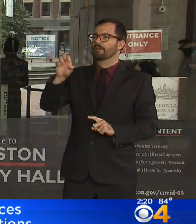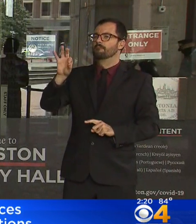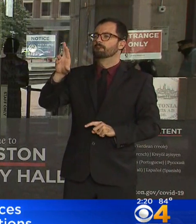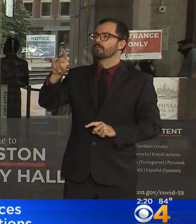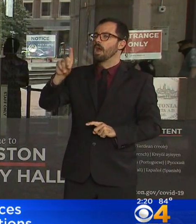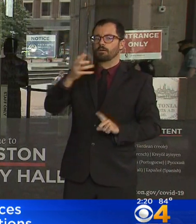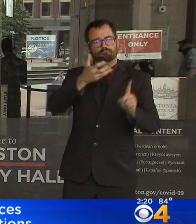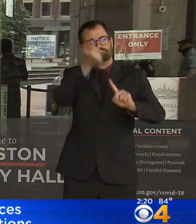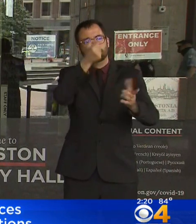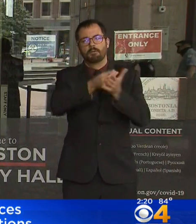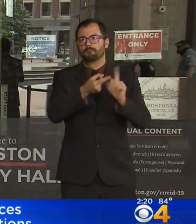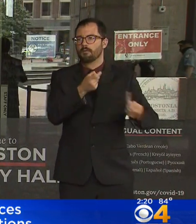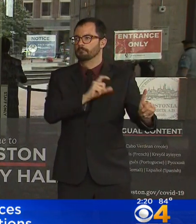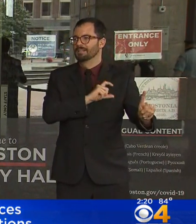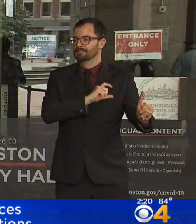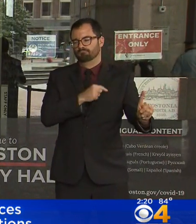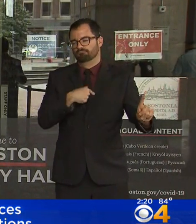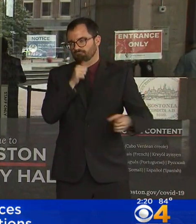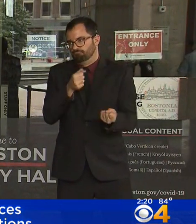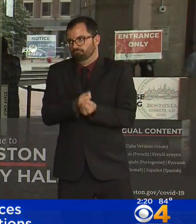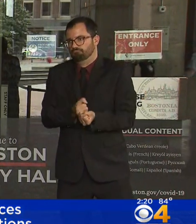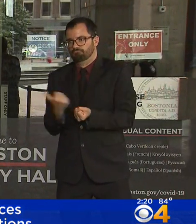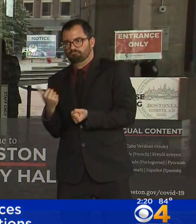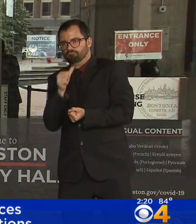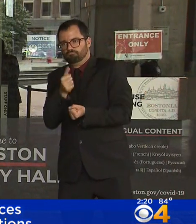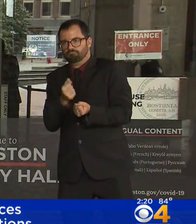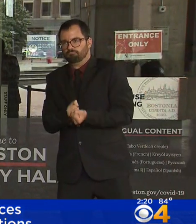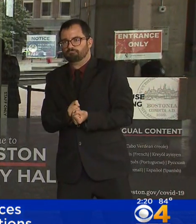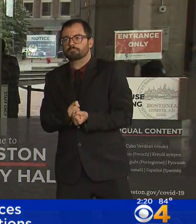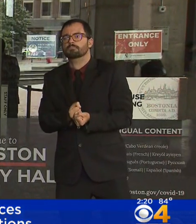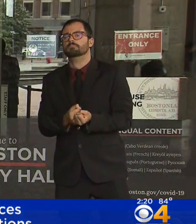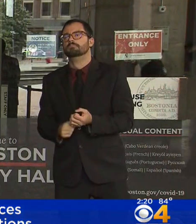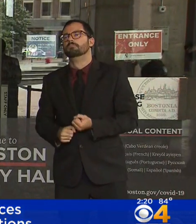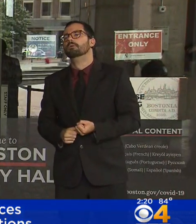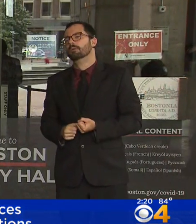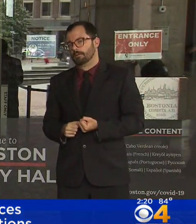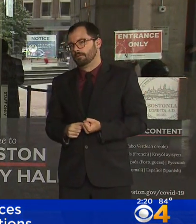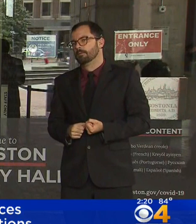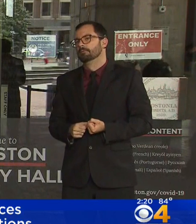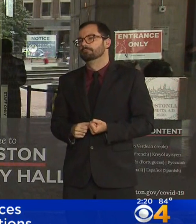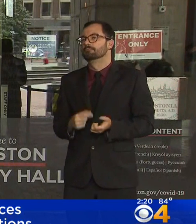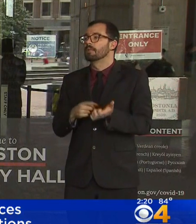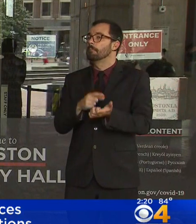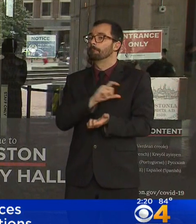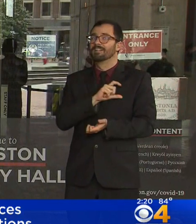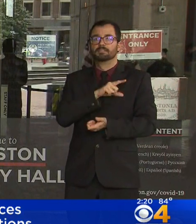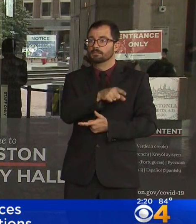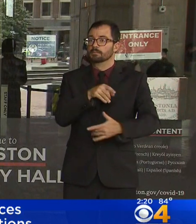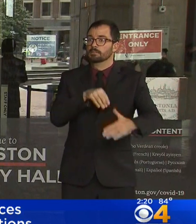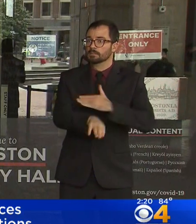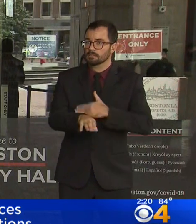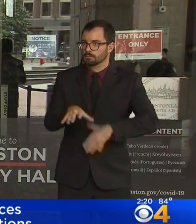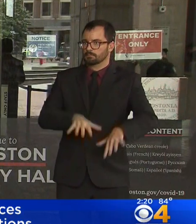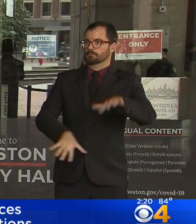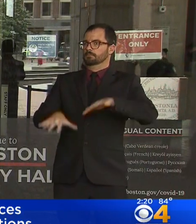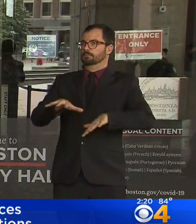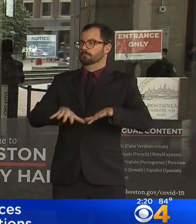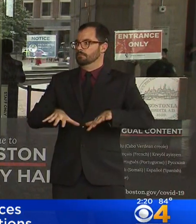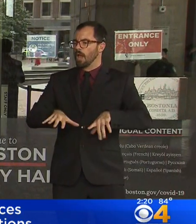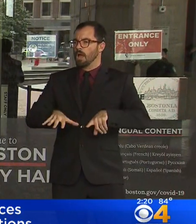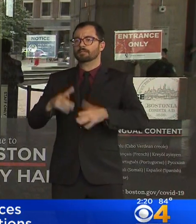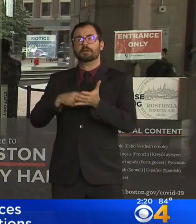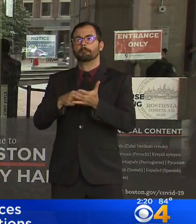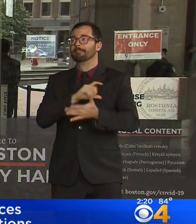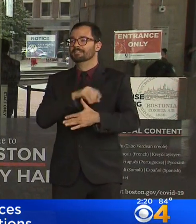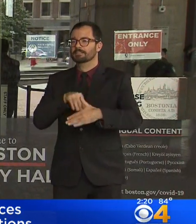Boston. I think many of them will tell you that a lot of times they get called to a scene that, quite honestly, that they should not be called to, where they're dealing with mental health and